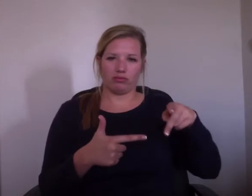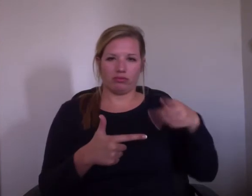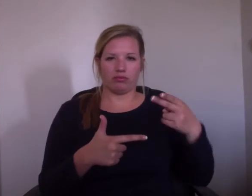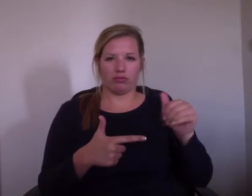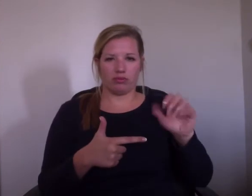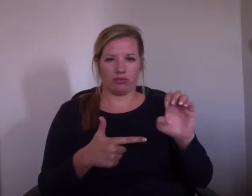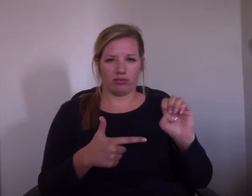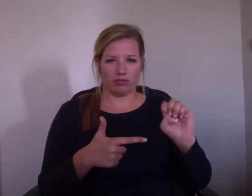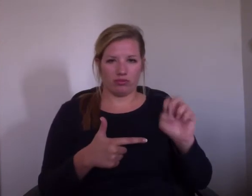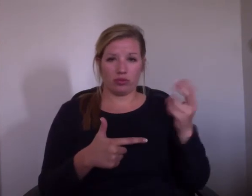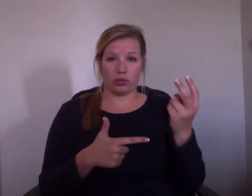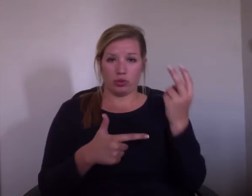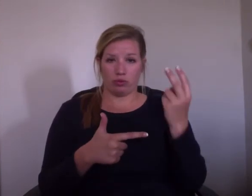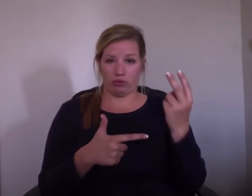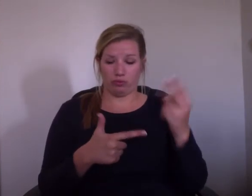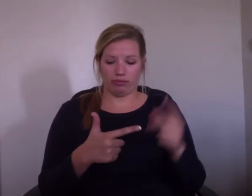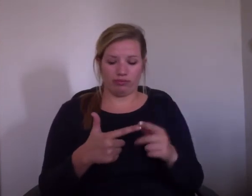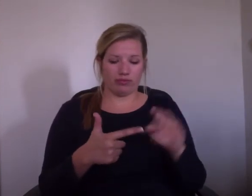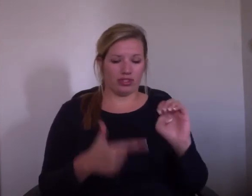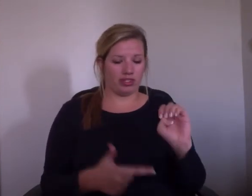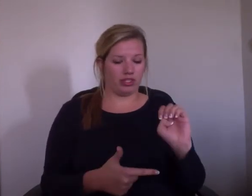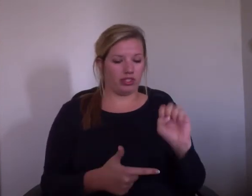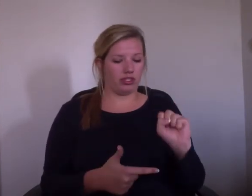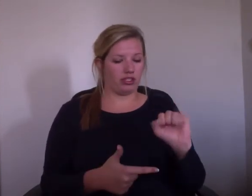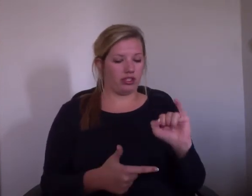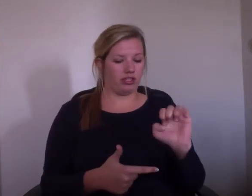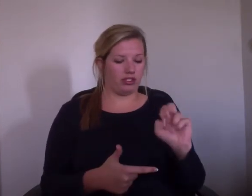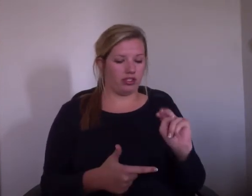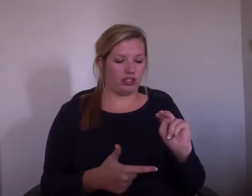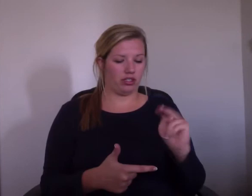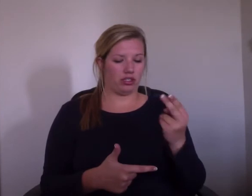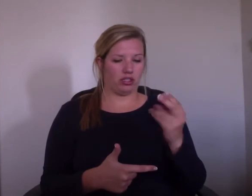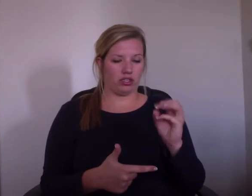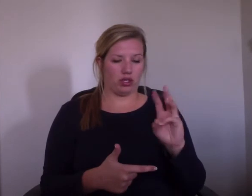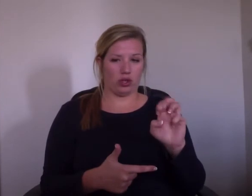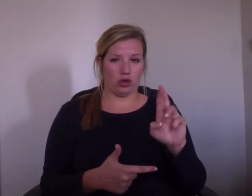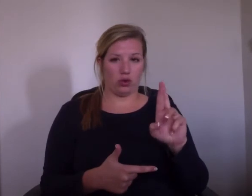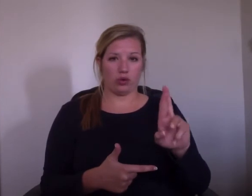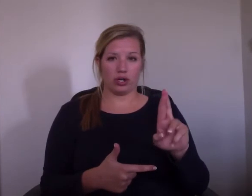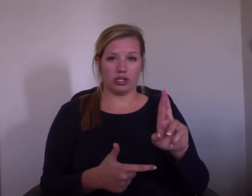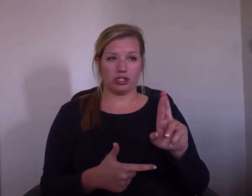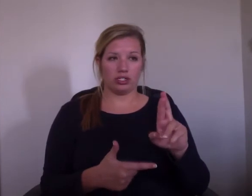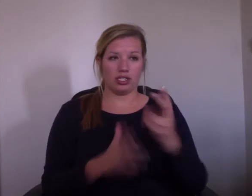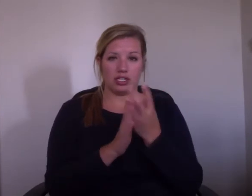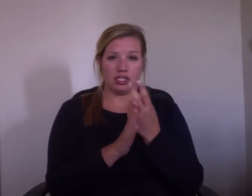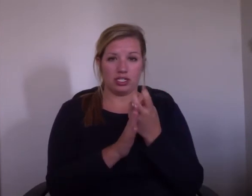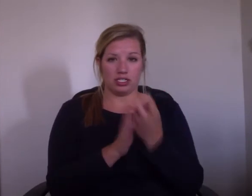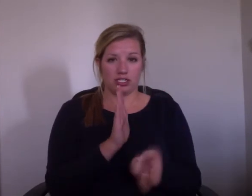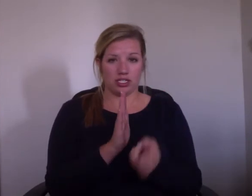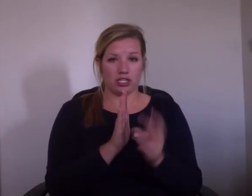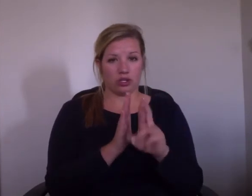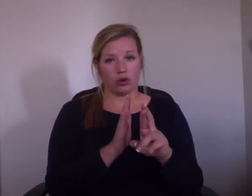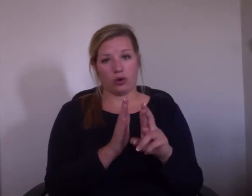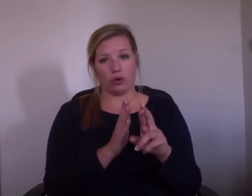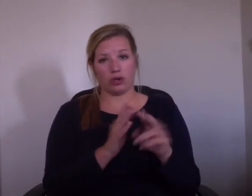2, the Eisenhower phase, what I call sink or swim with Diem. Diem,